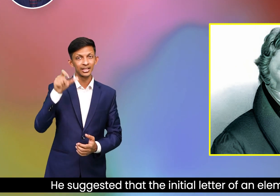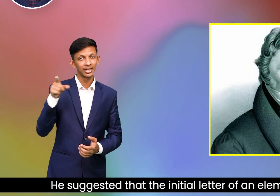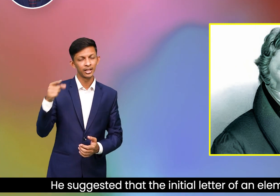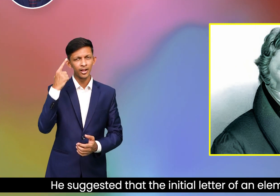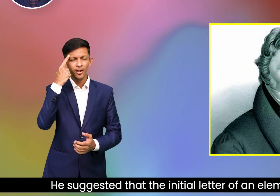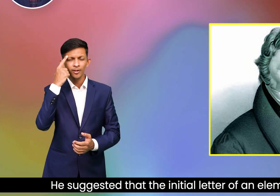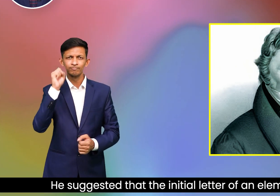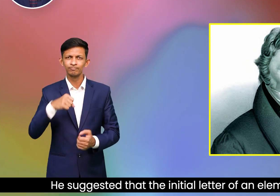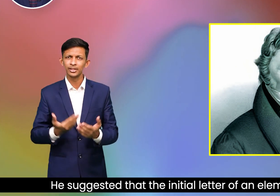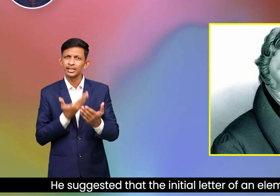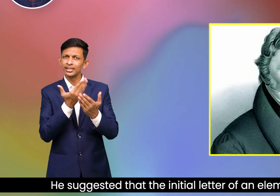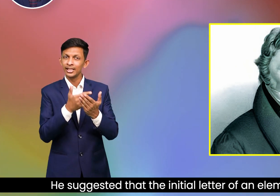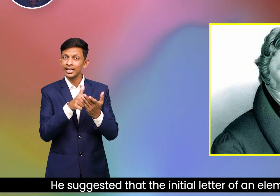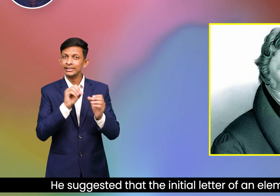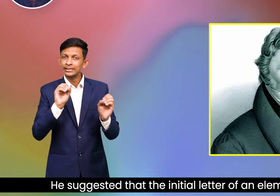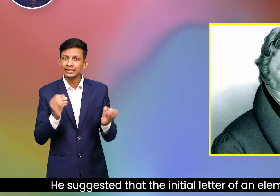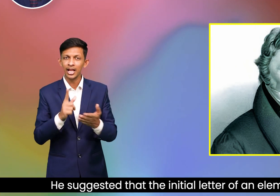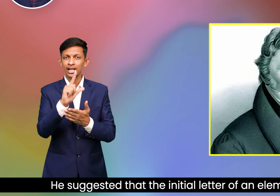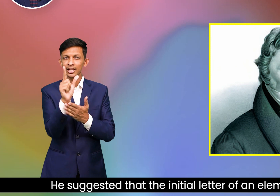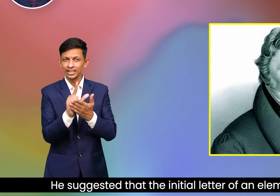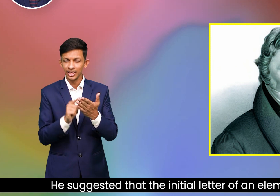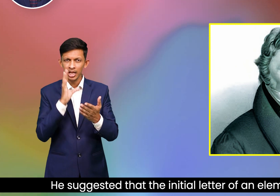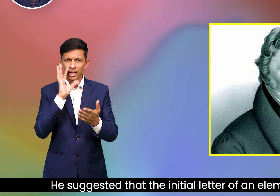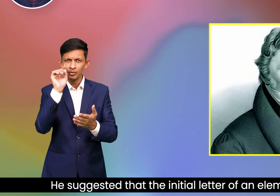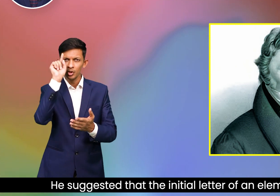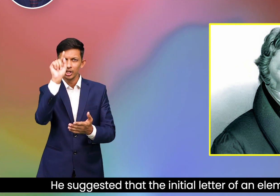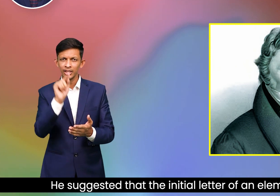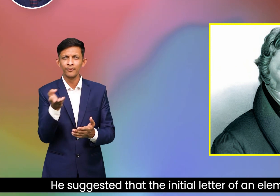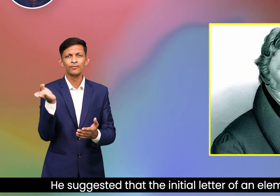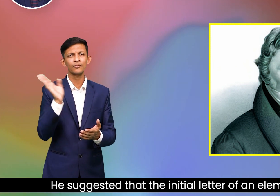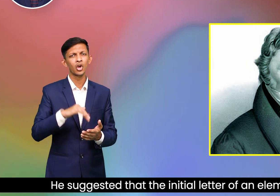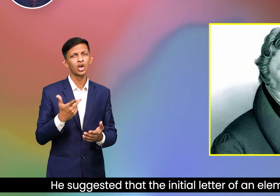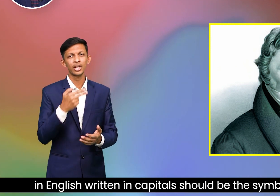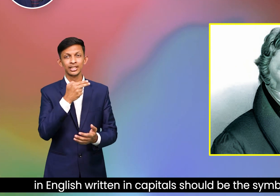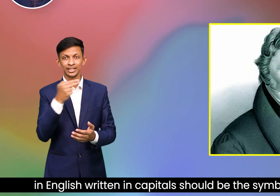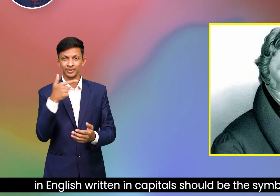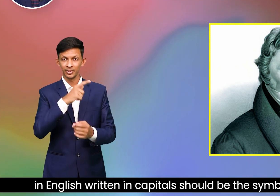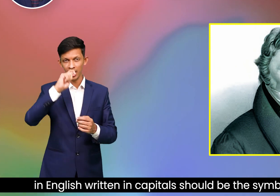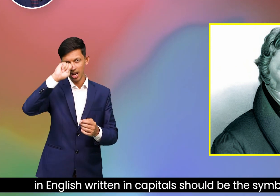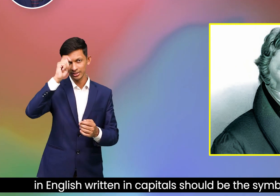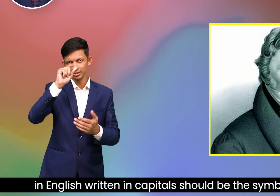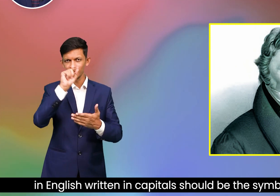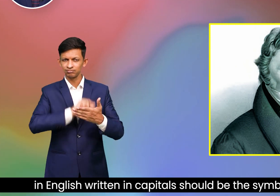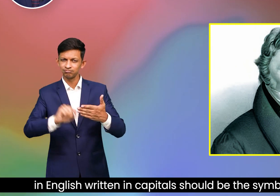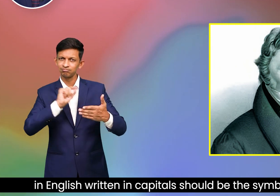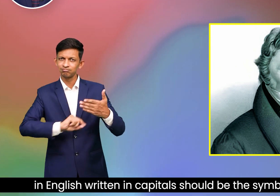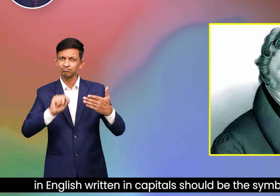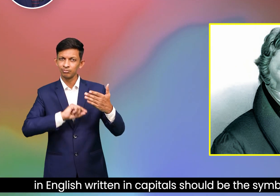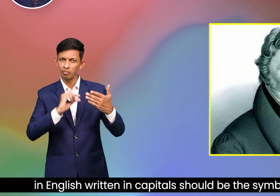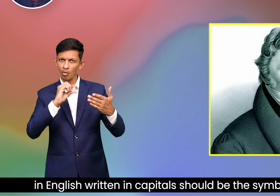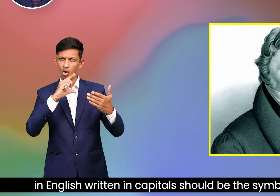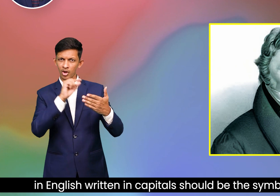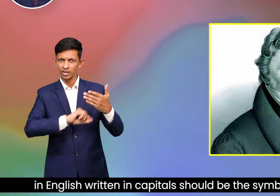He suggested that initial letter of an element from its name in English written in